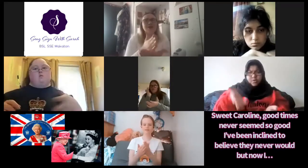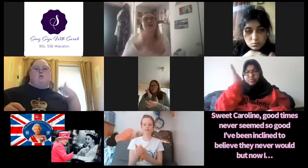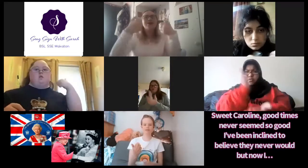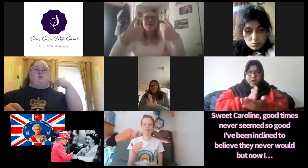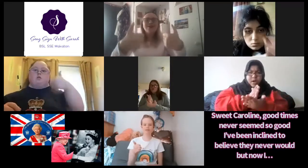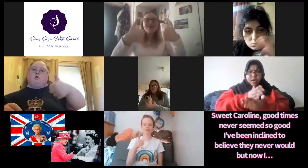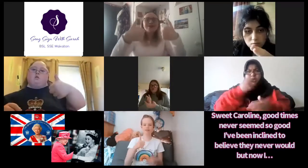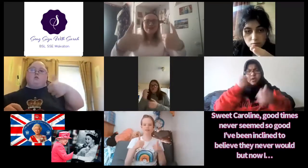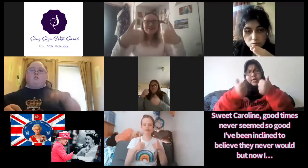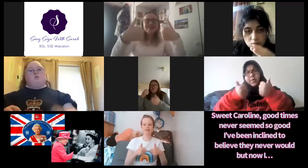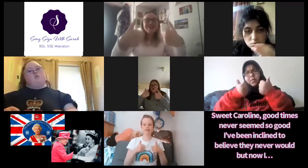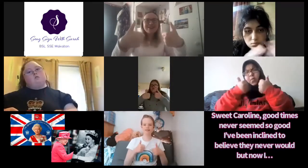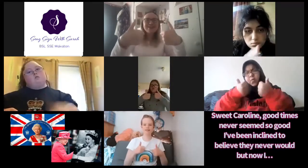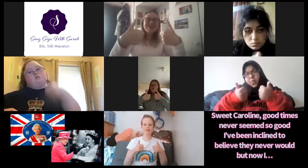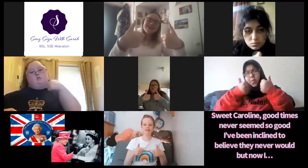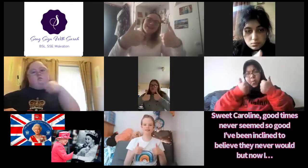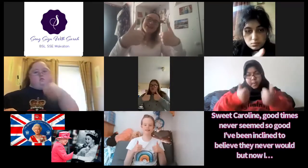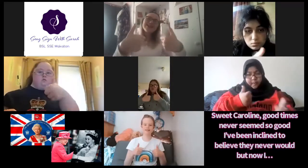so good